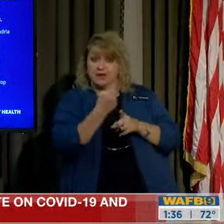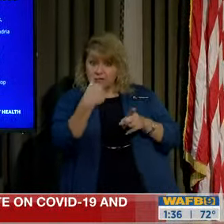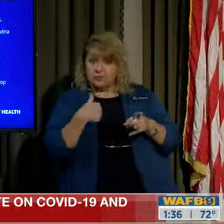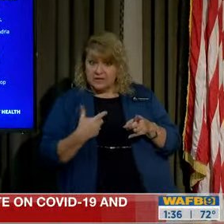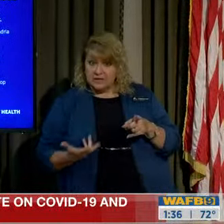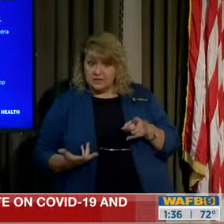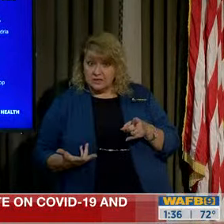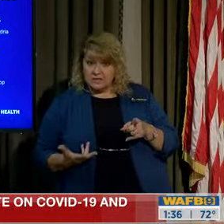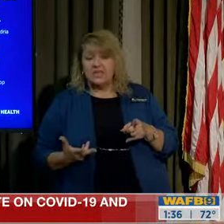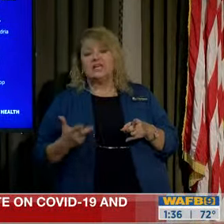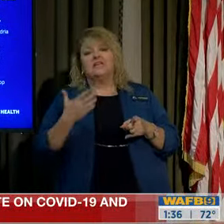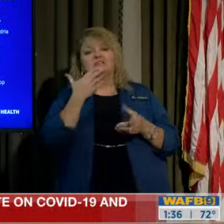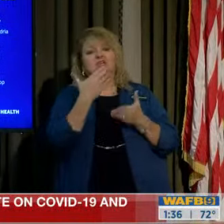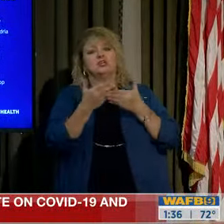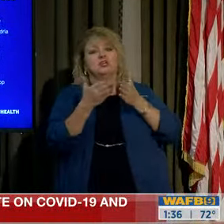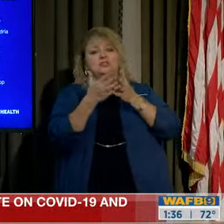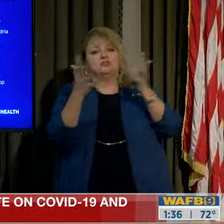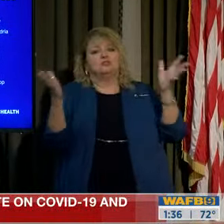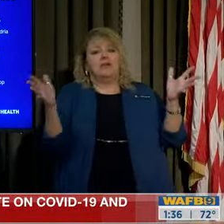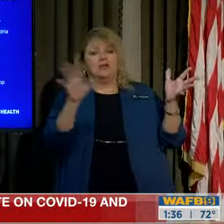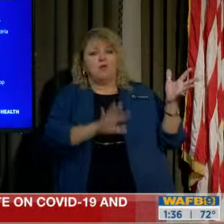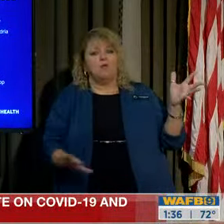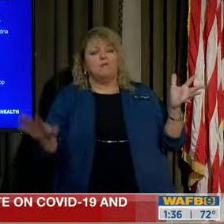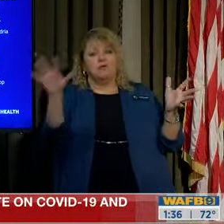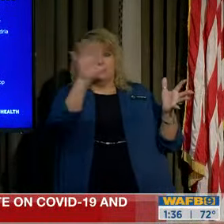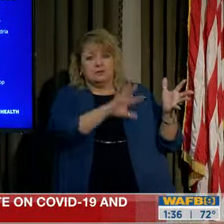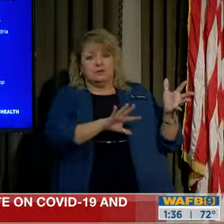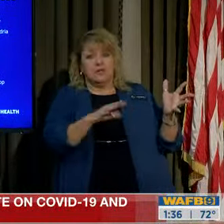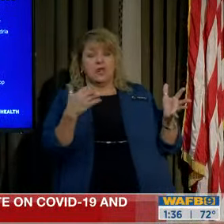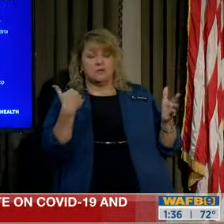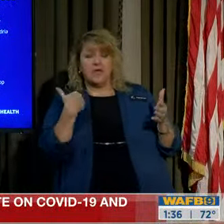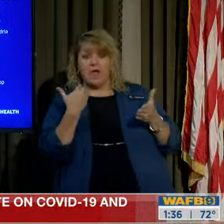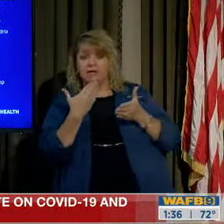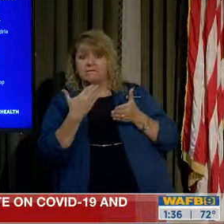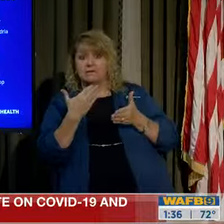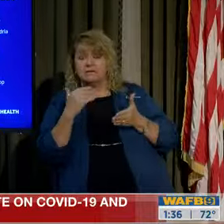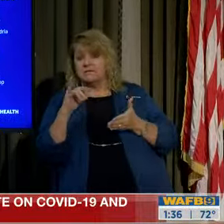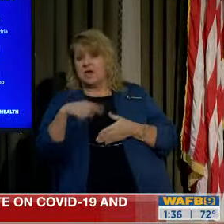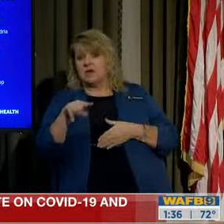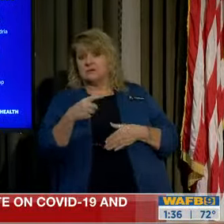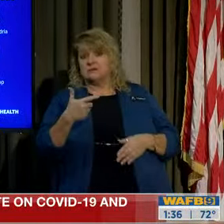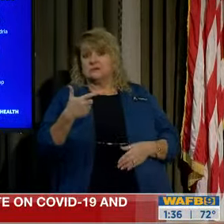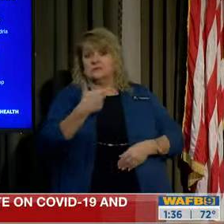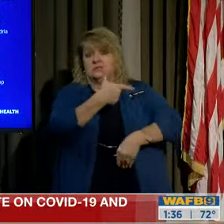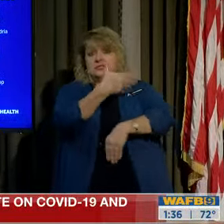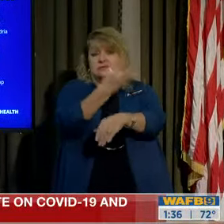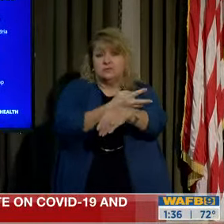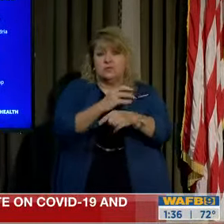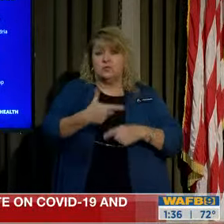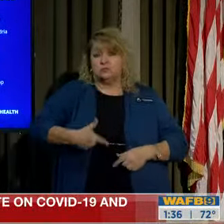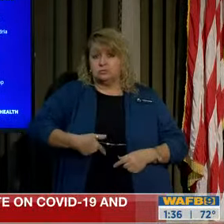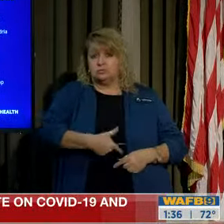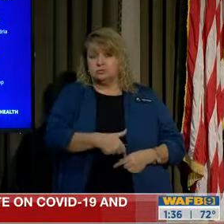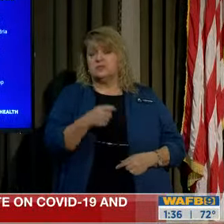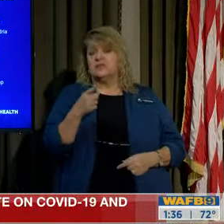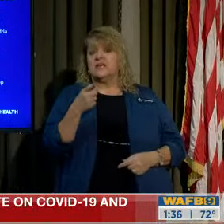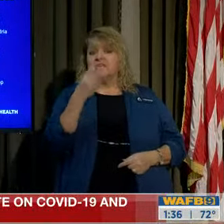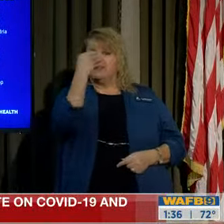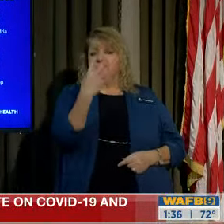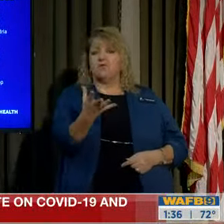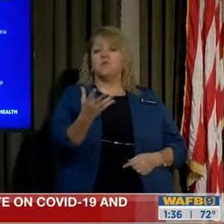good geographic spread, and at the moment we continue to have good supply of monoclonals. So if you're told that you're COVID-19